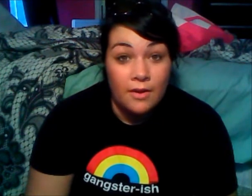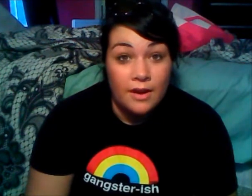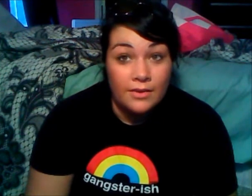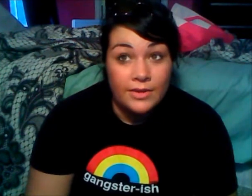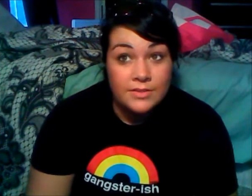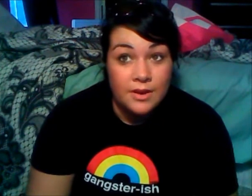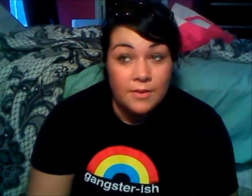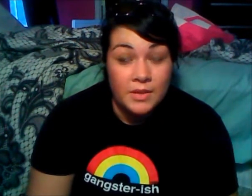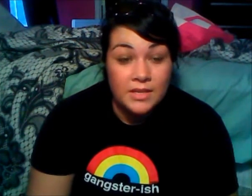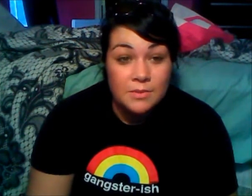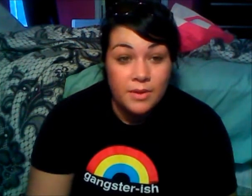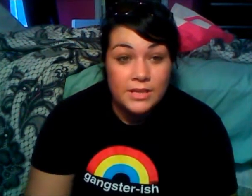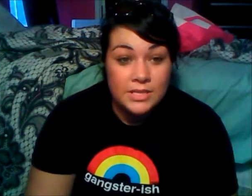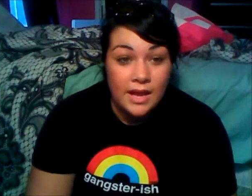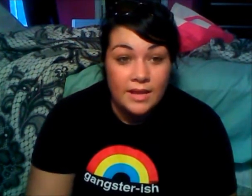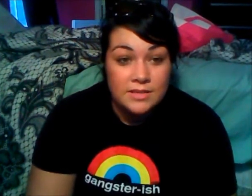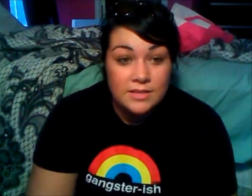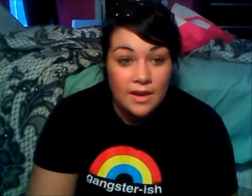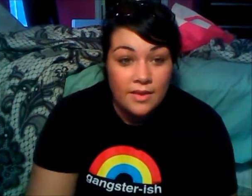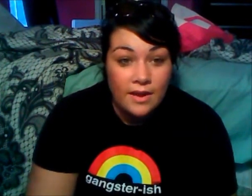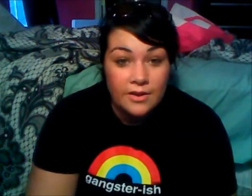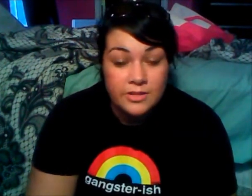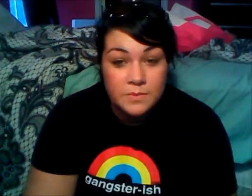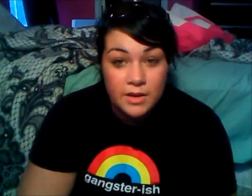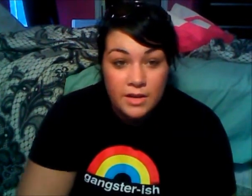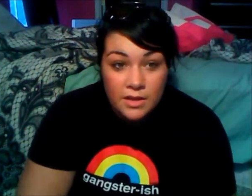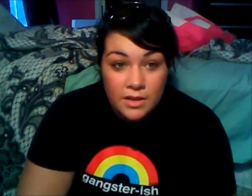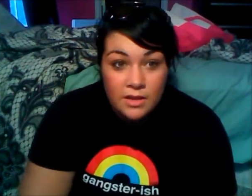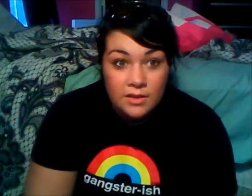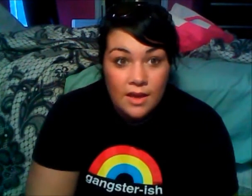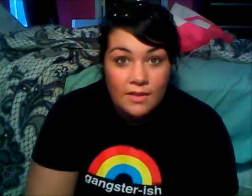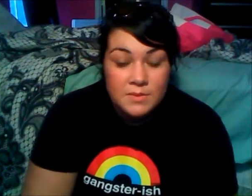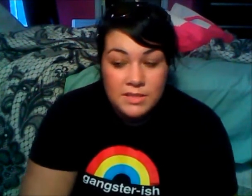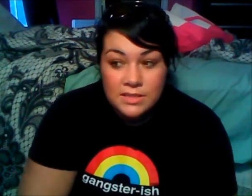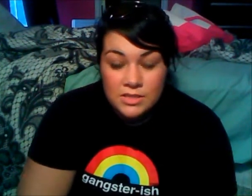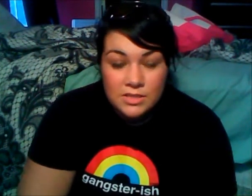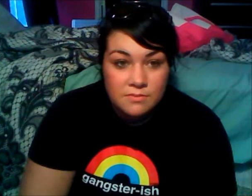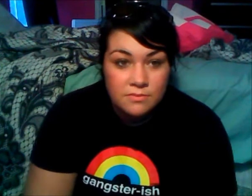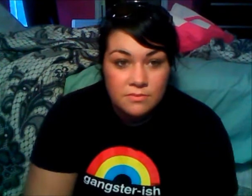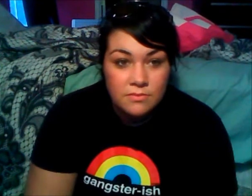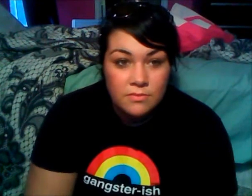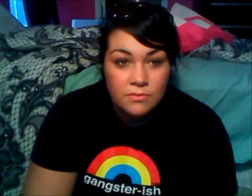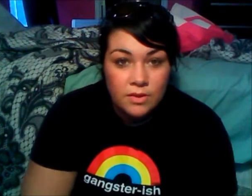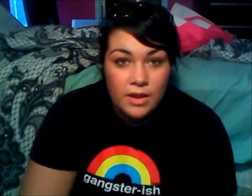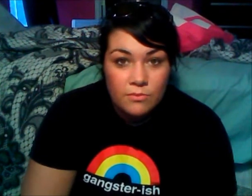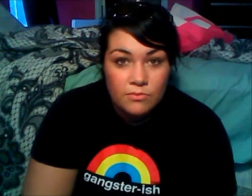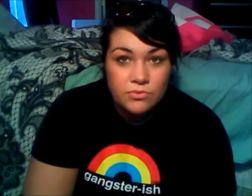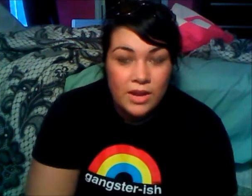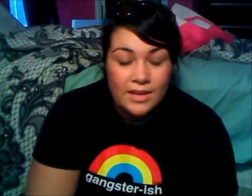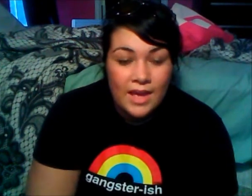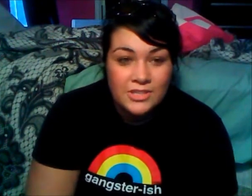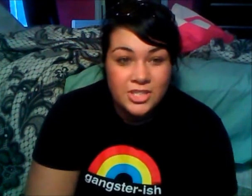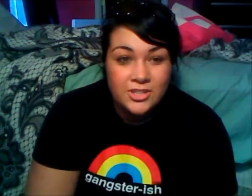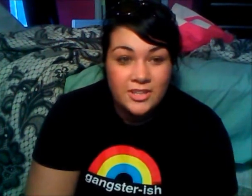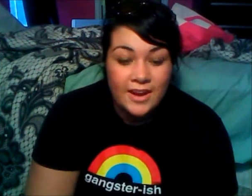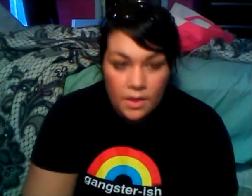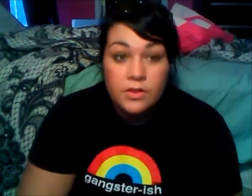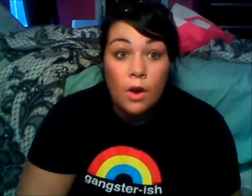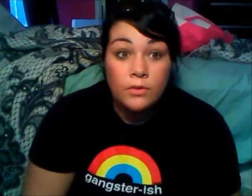at least. So I'm gonna keep watching that and see how that goes. But yeah, that's basically just what I try to catch here and there. The only